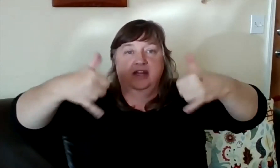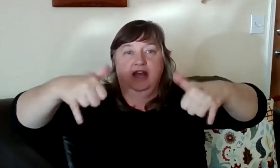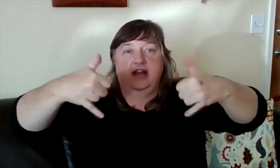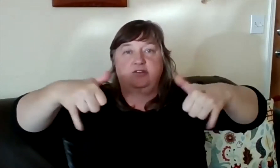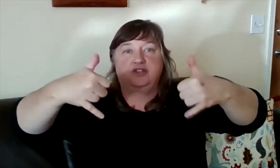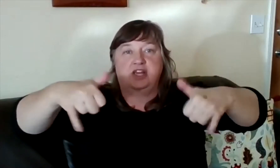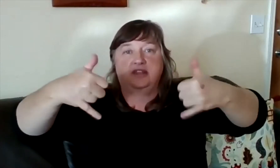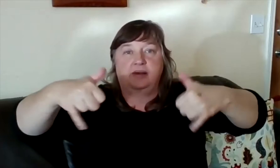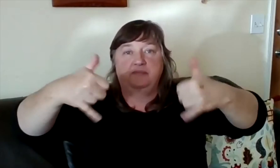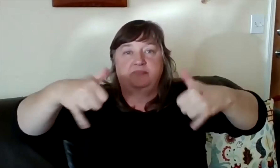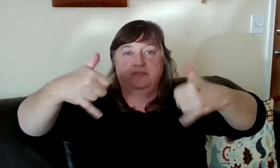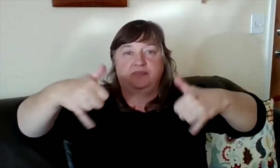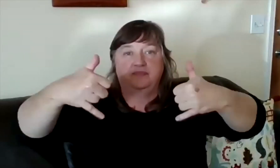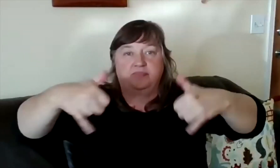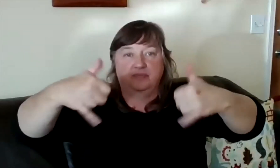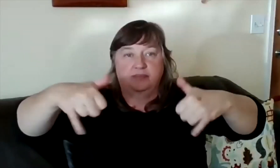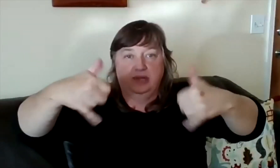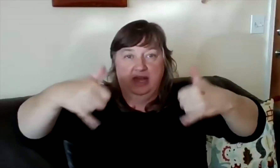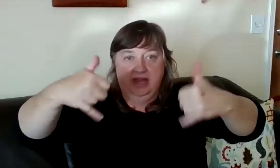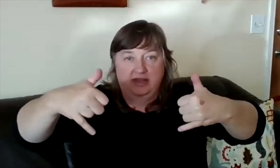and you shake them. Play.